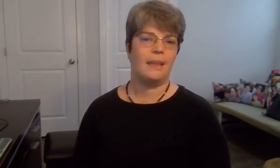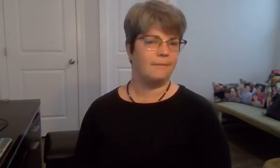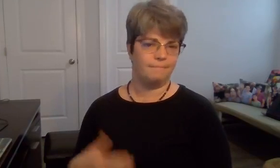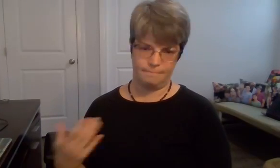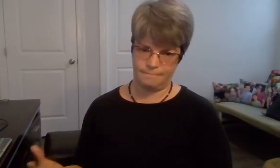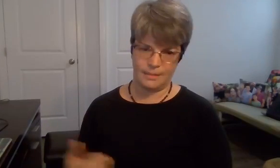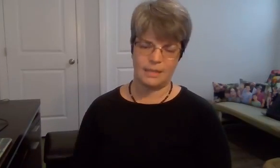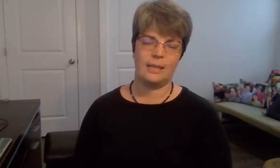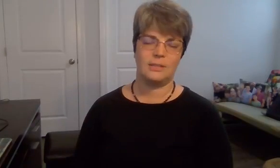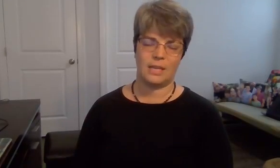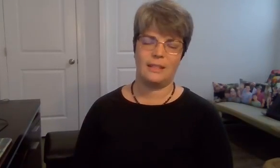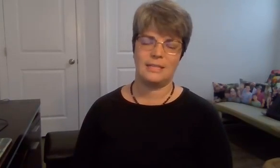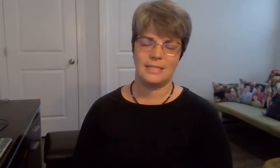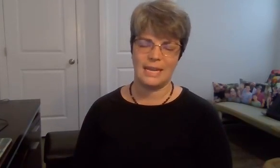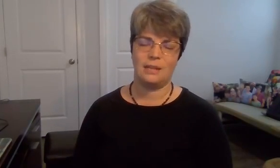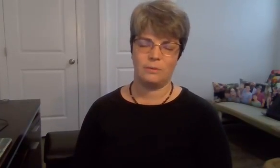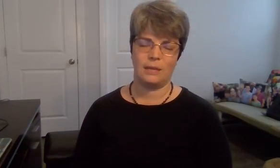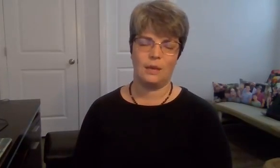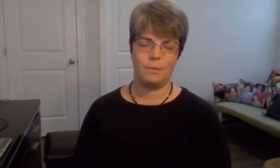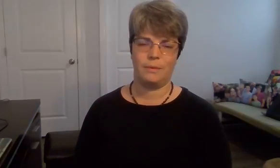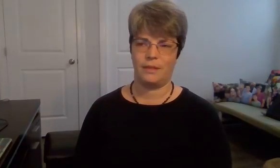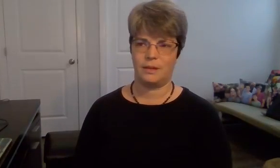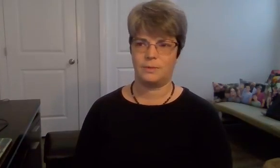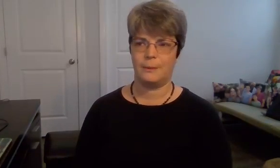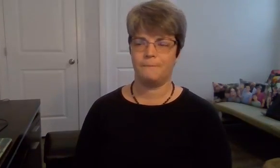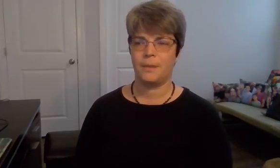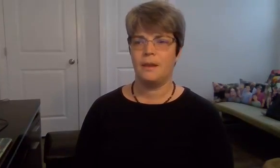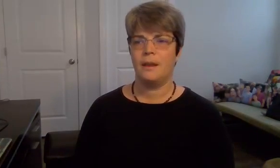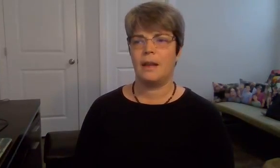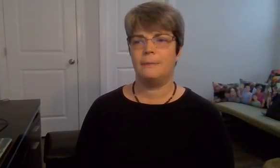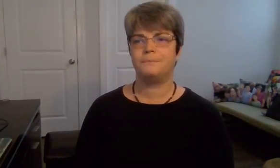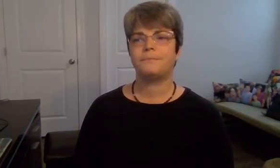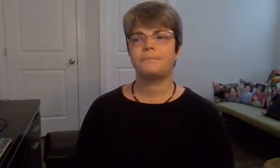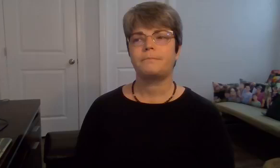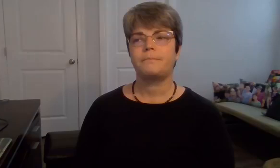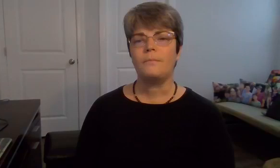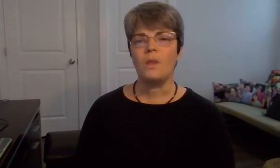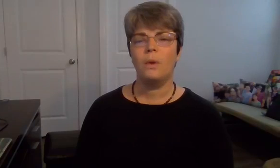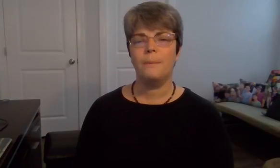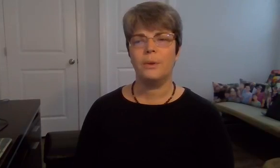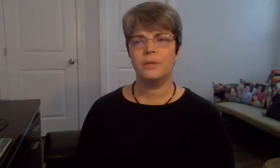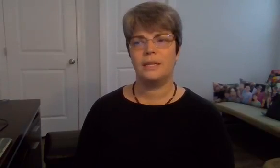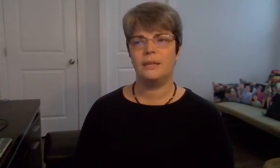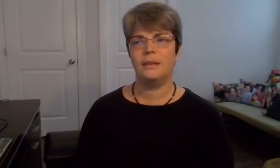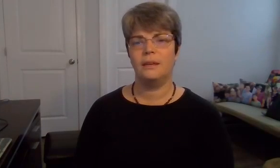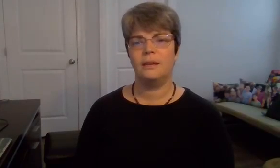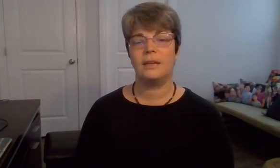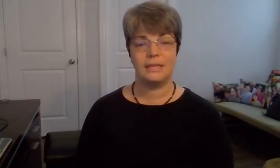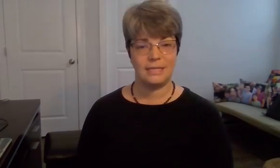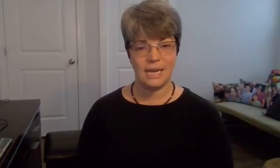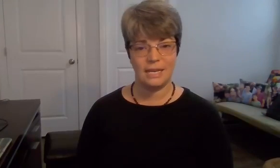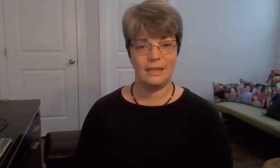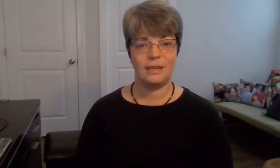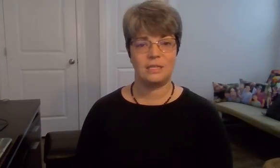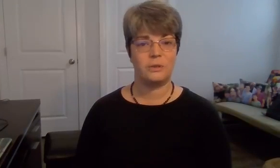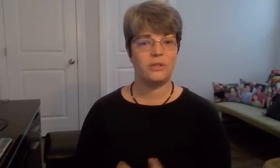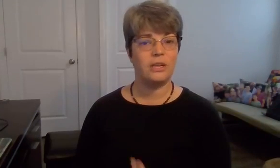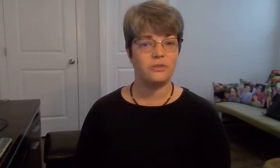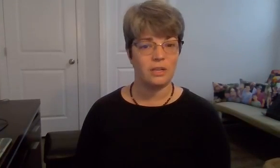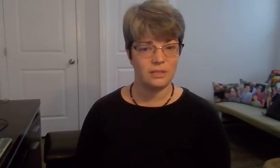And signing can really help with that as well. When a person can sign, they can express their interest as